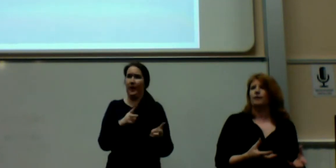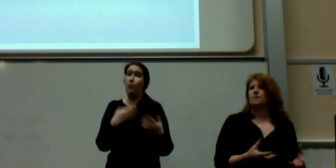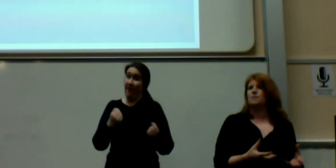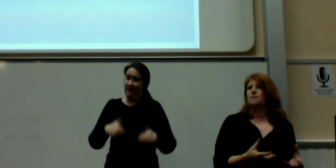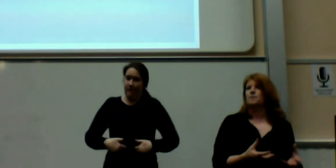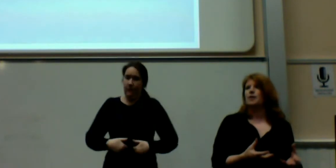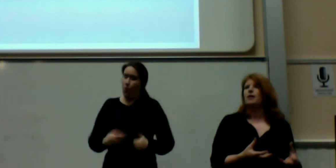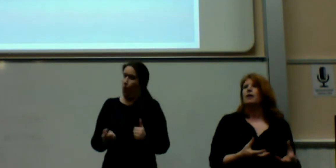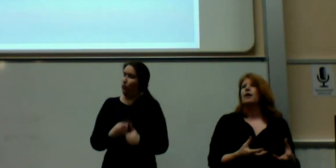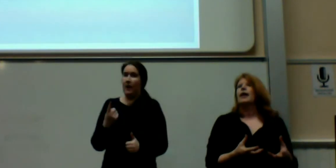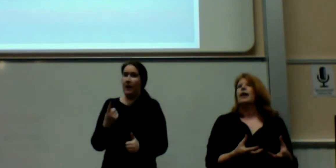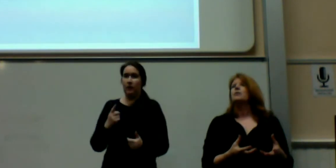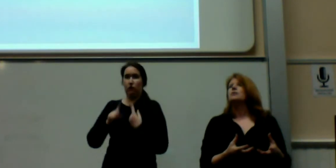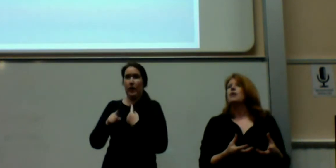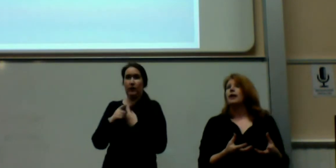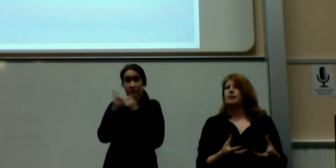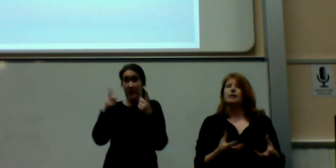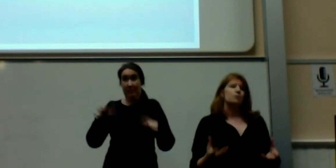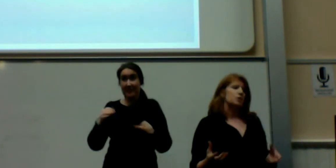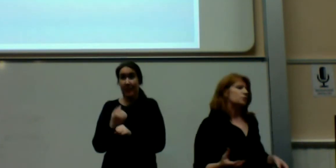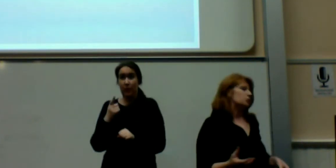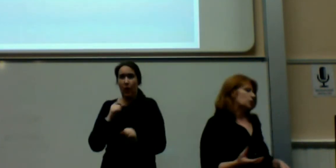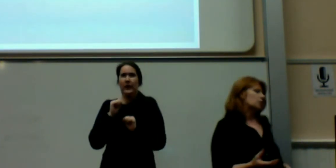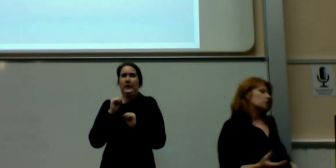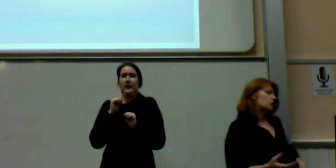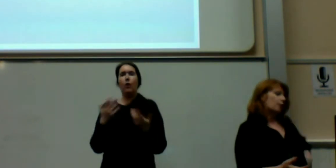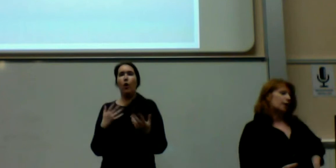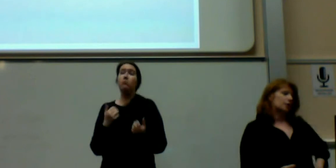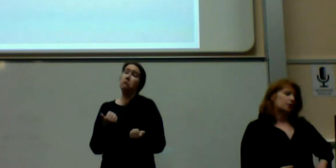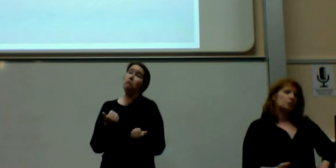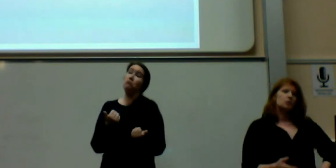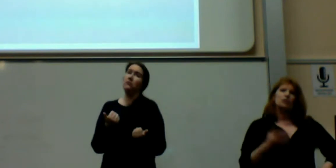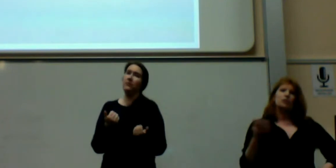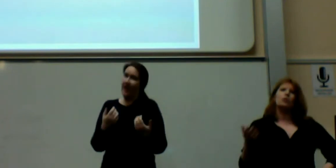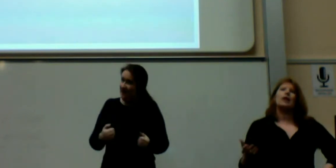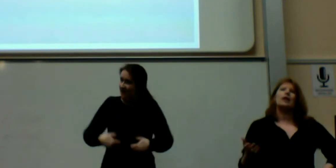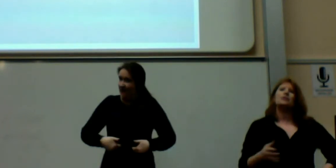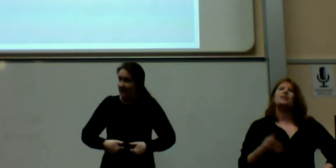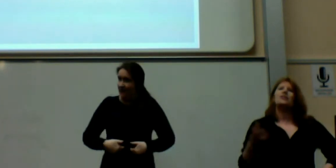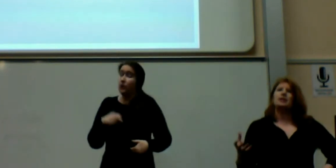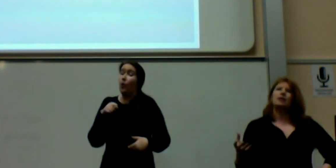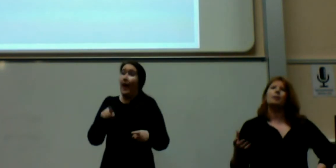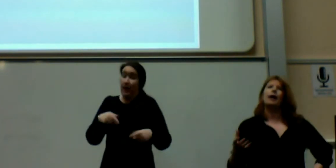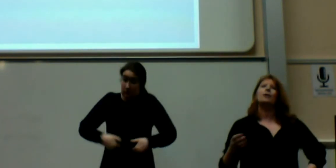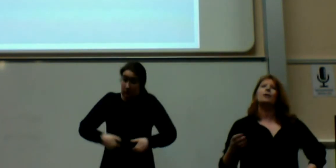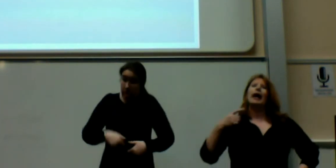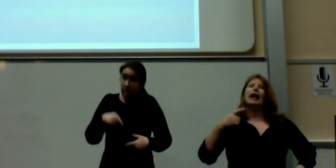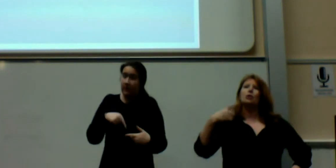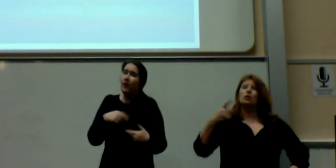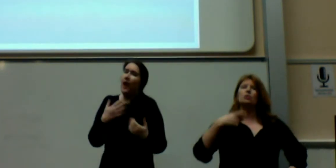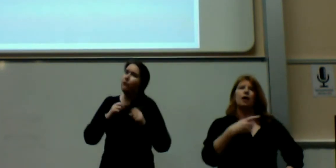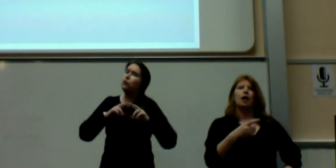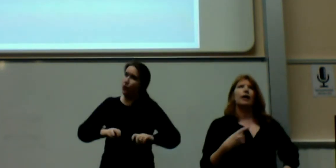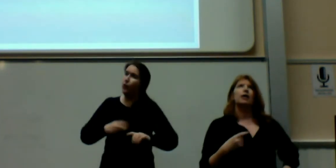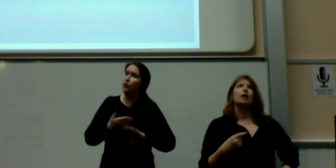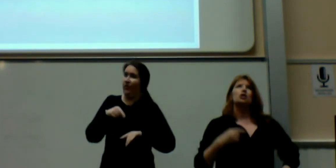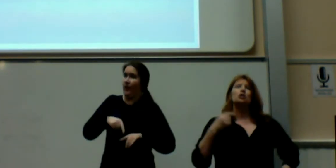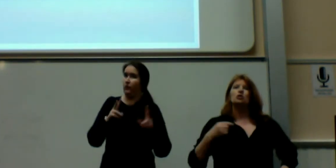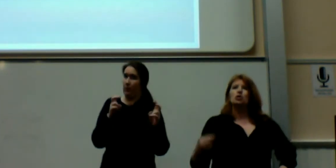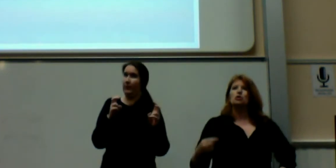something. And there's, like I said, research and theories behind those different ways of thinking about how you and